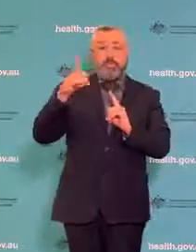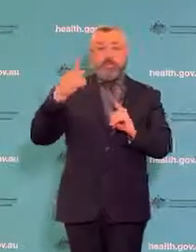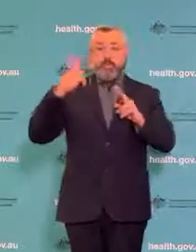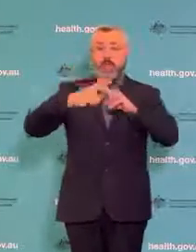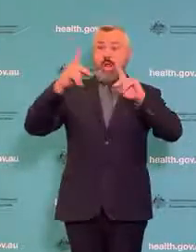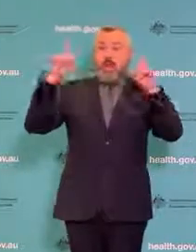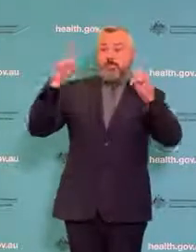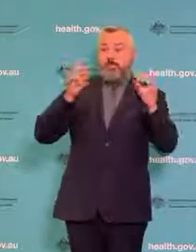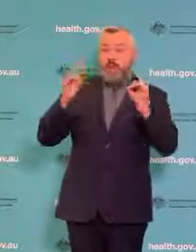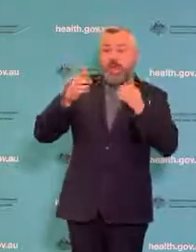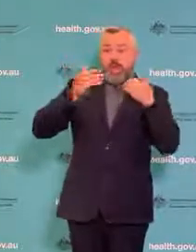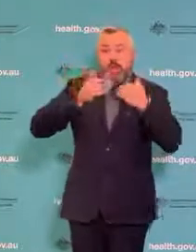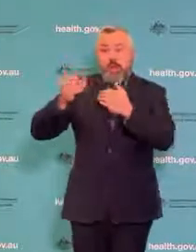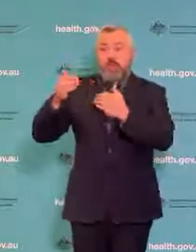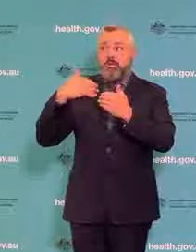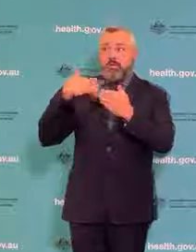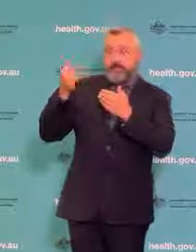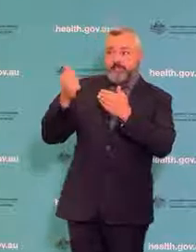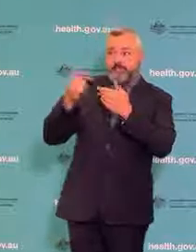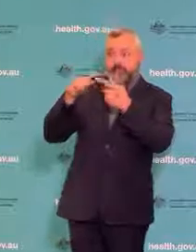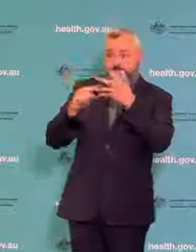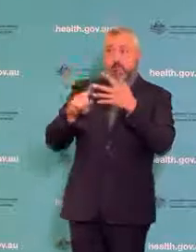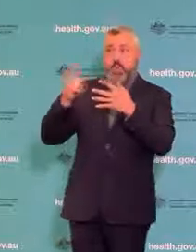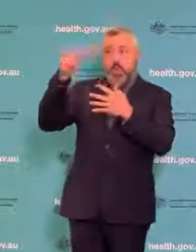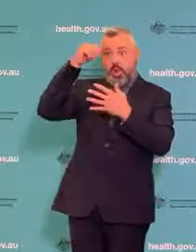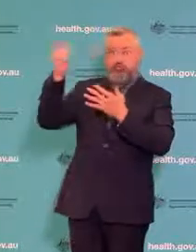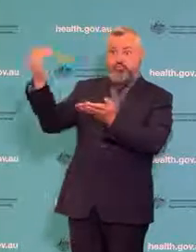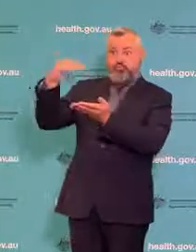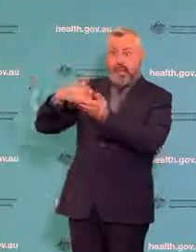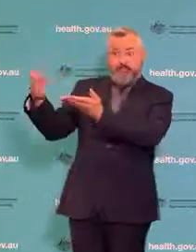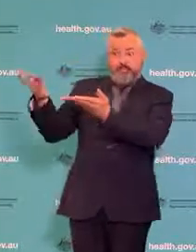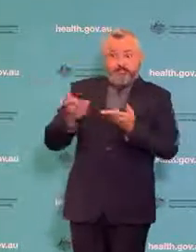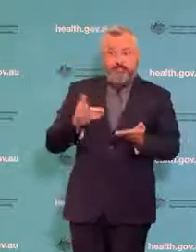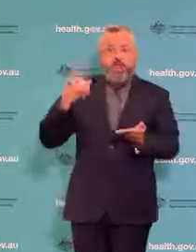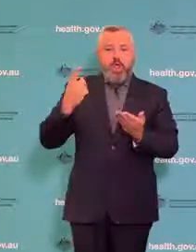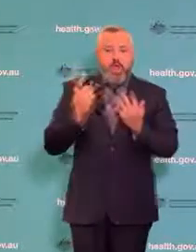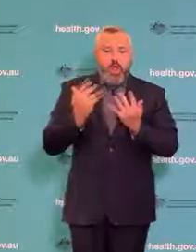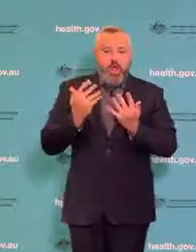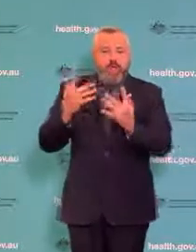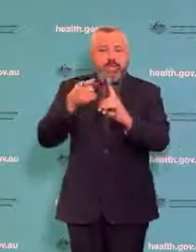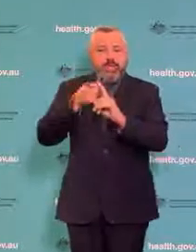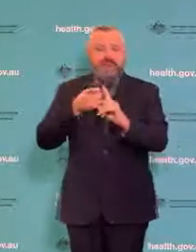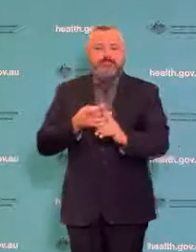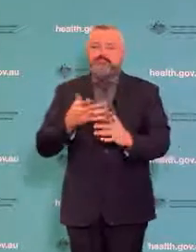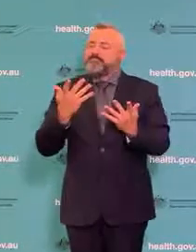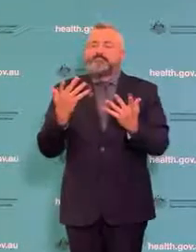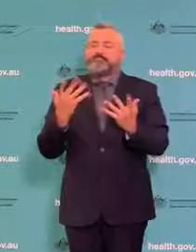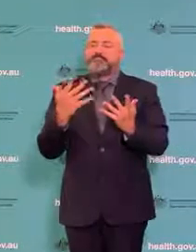I'm familiar with the fact that they've arrived and they're going out, but I don't know how many.